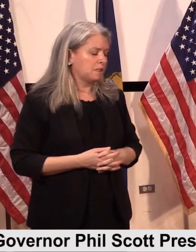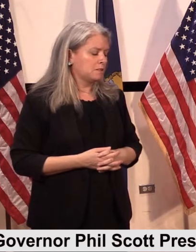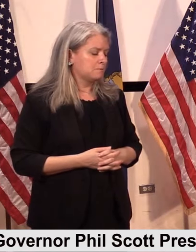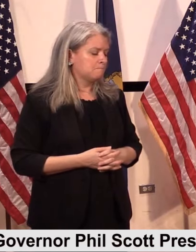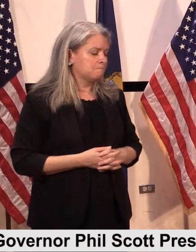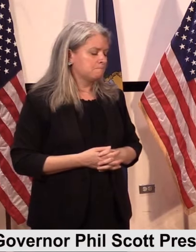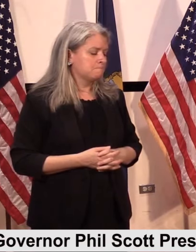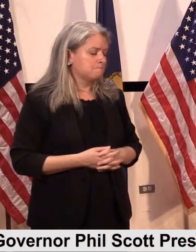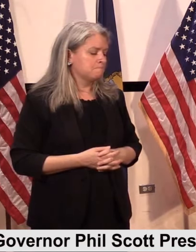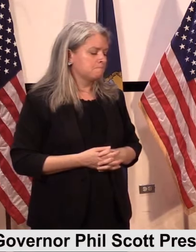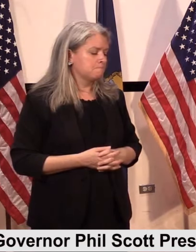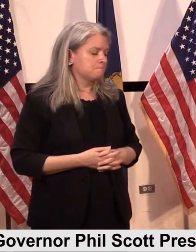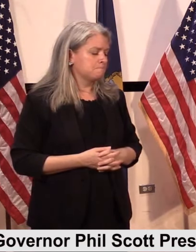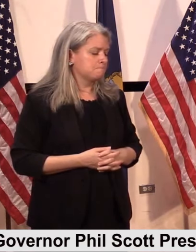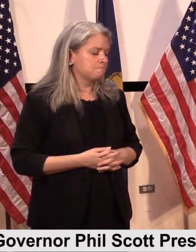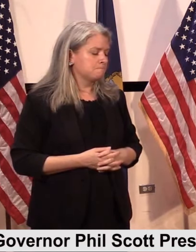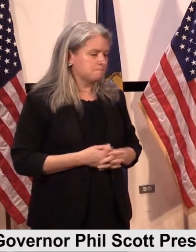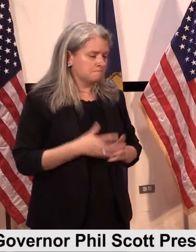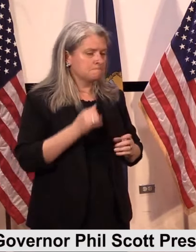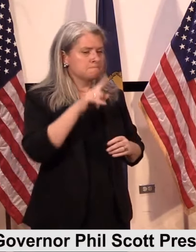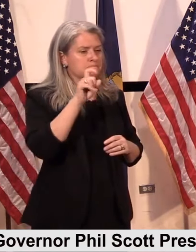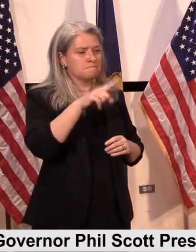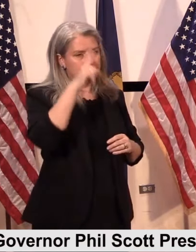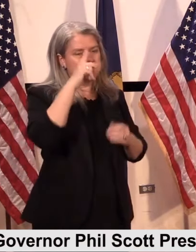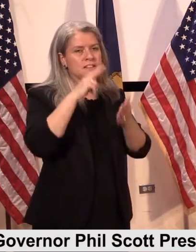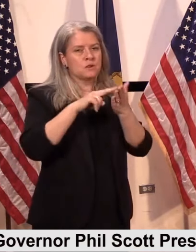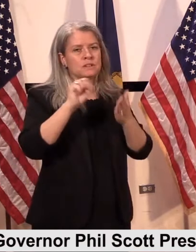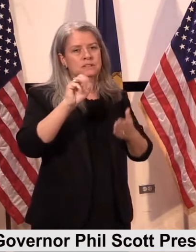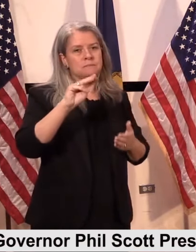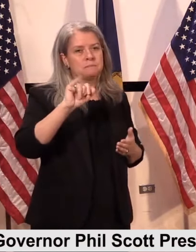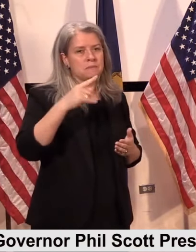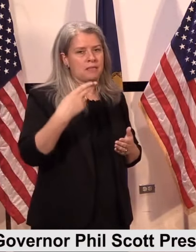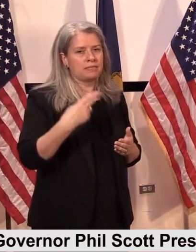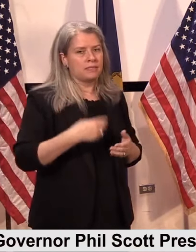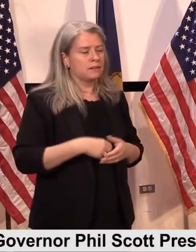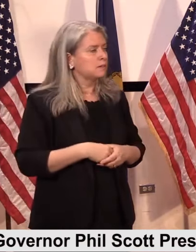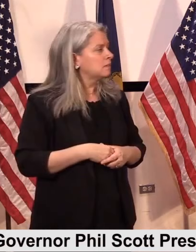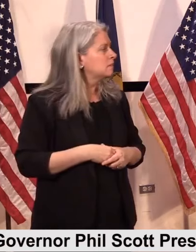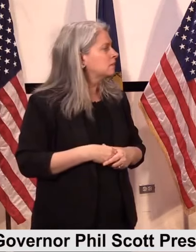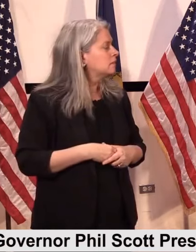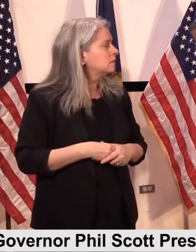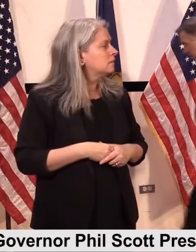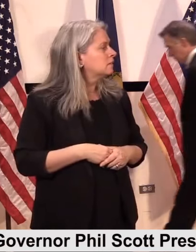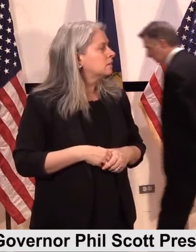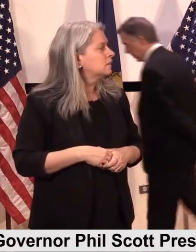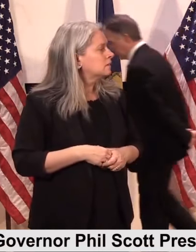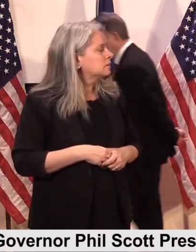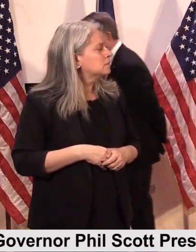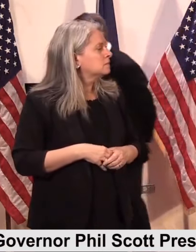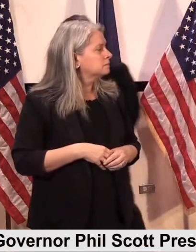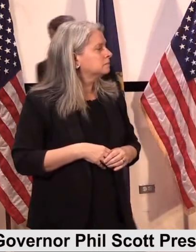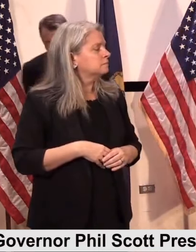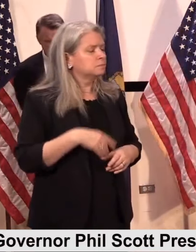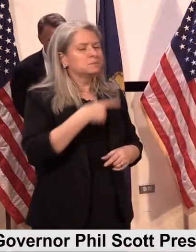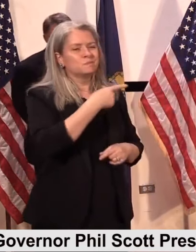Hi, this question is for Secretary Smith. You had referenced some hardcore criminals when you were talking about not